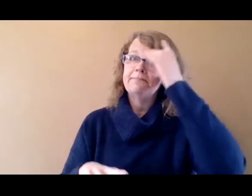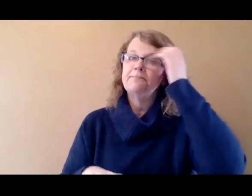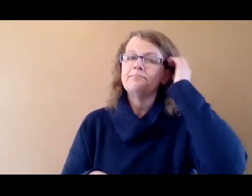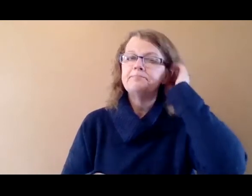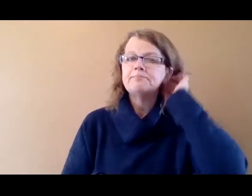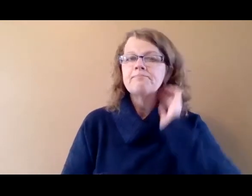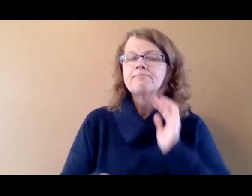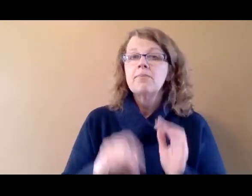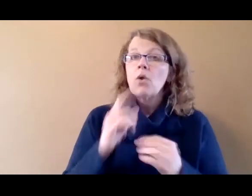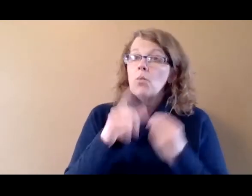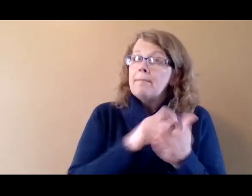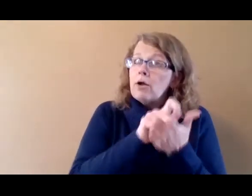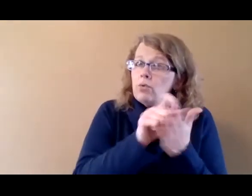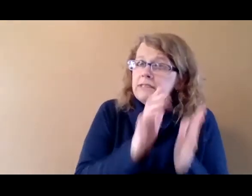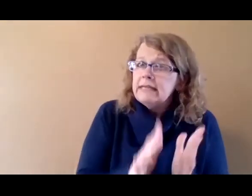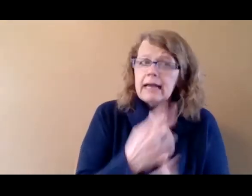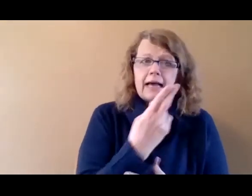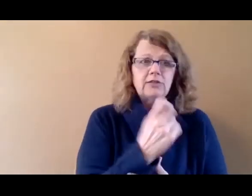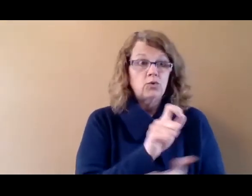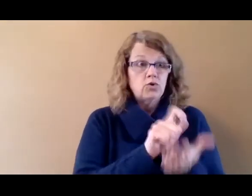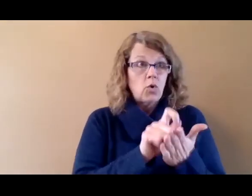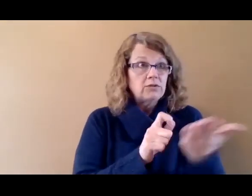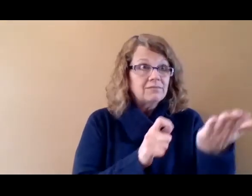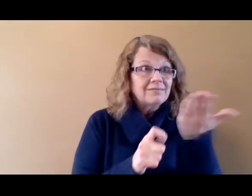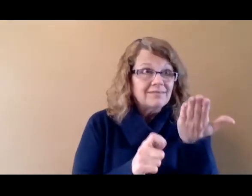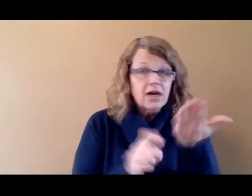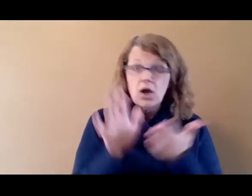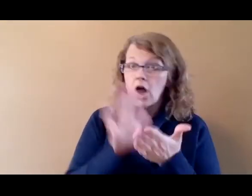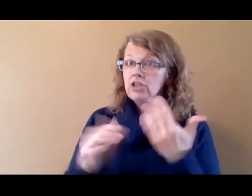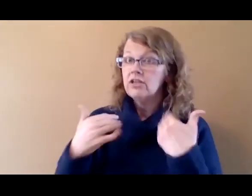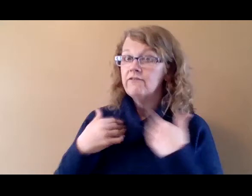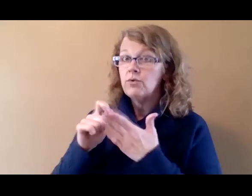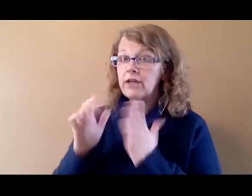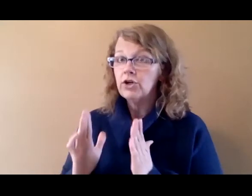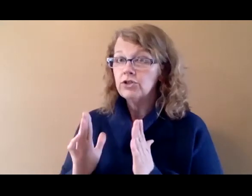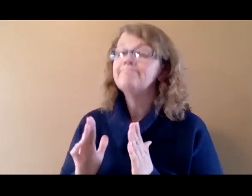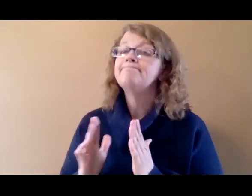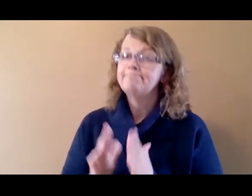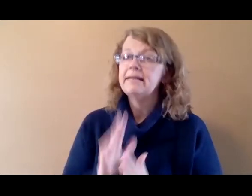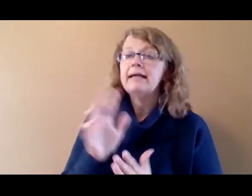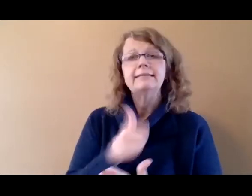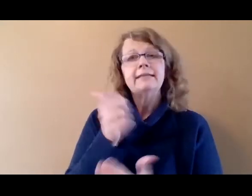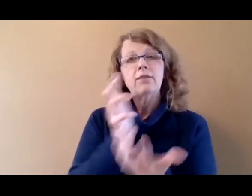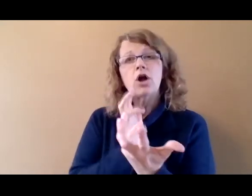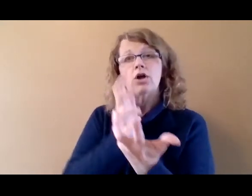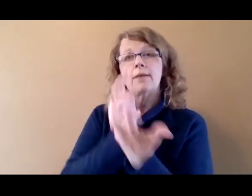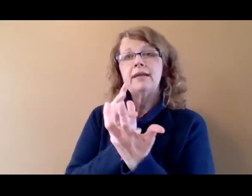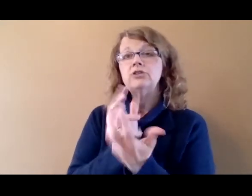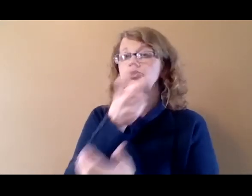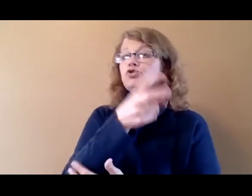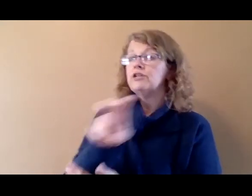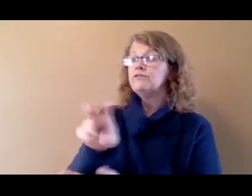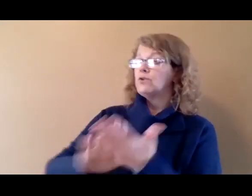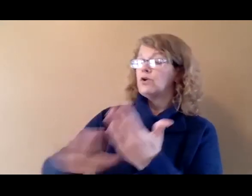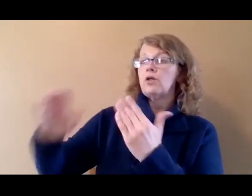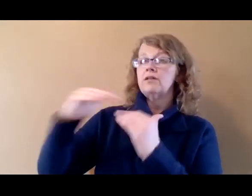received notes in high school. Can I get notes in college? Note-taking is another accommodation that does transfer to the college